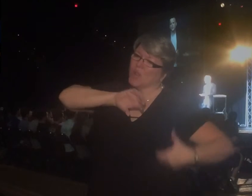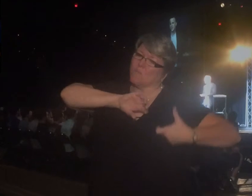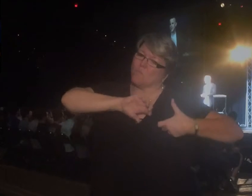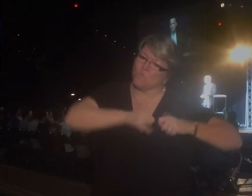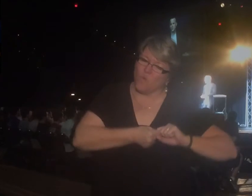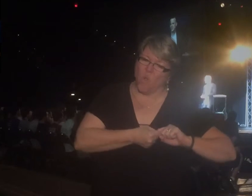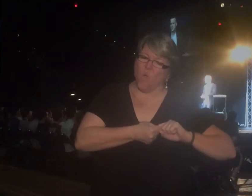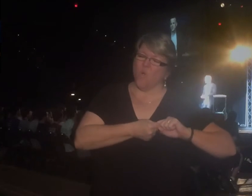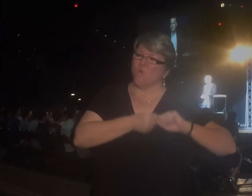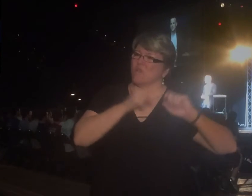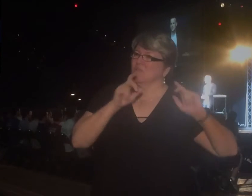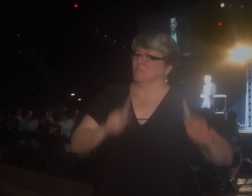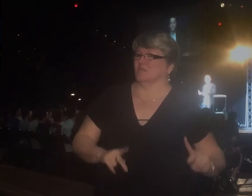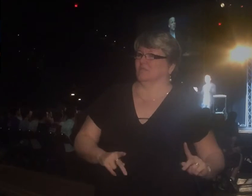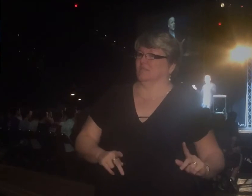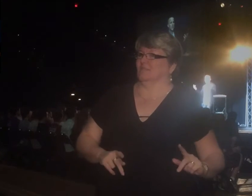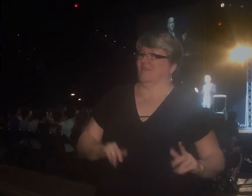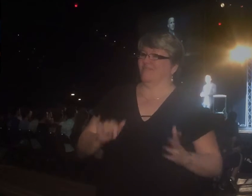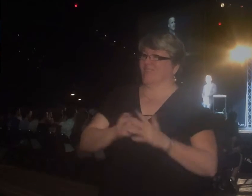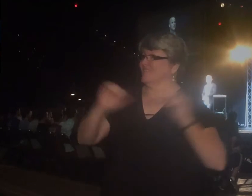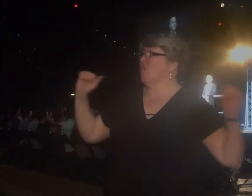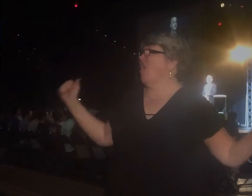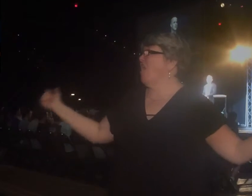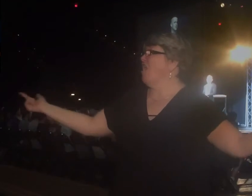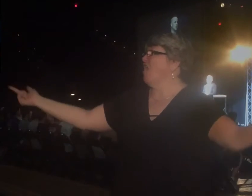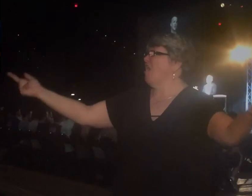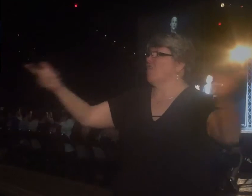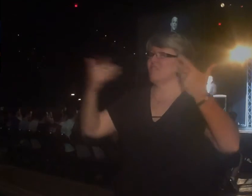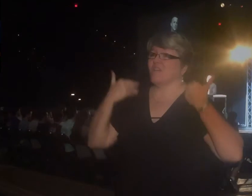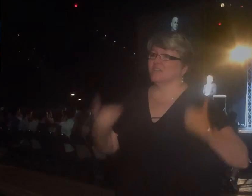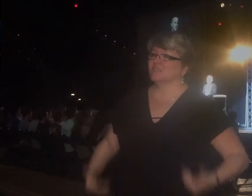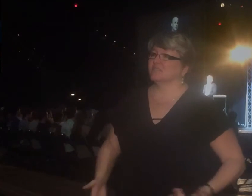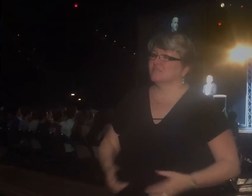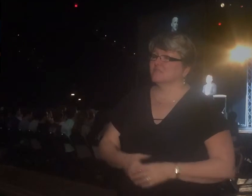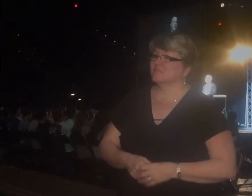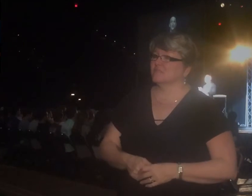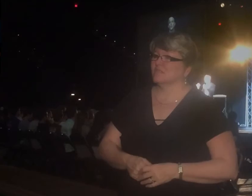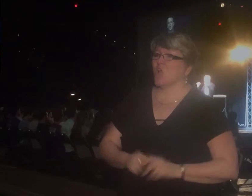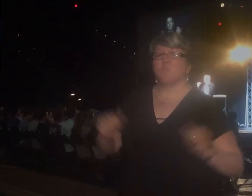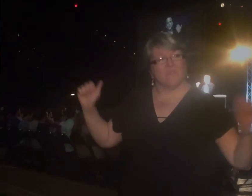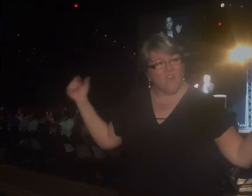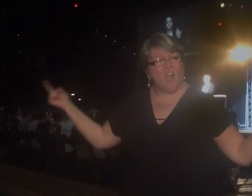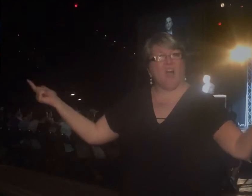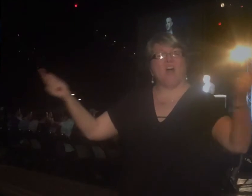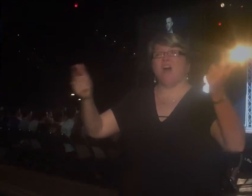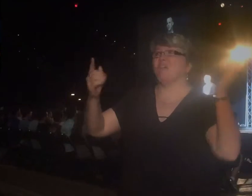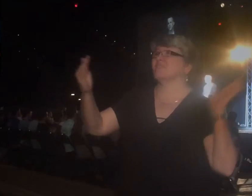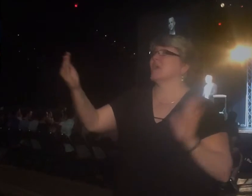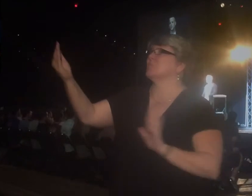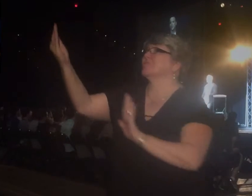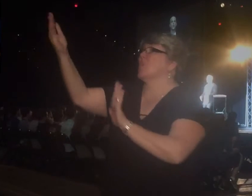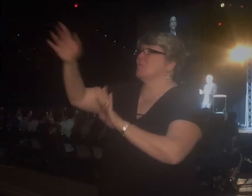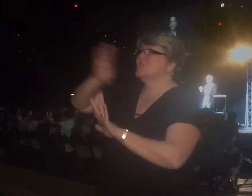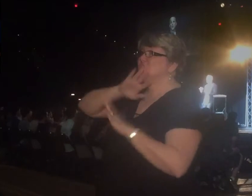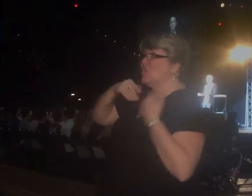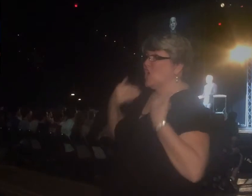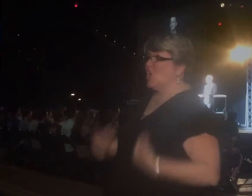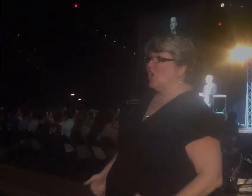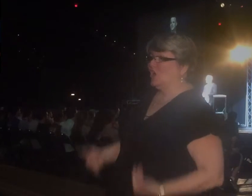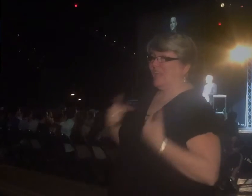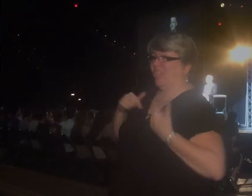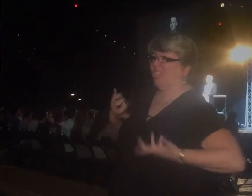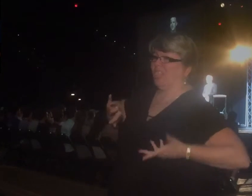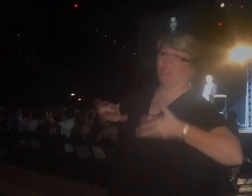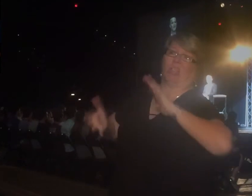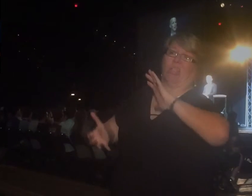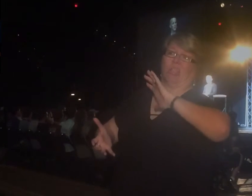for a dirty, broken, defiled one. That's all of us. That's all of us. We all come to him